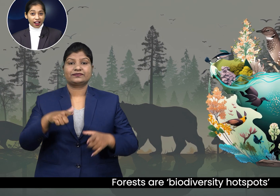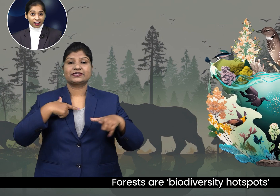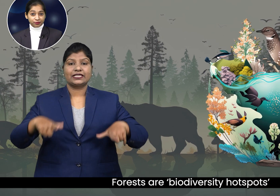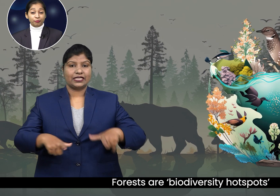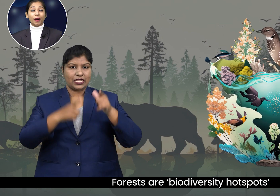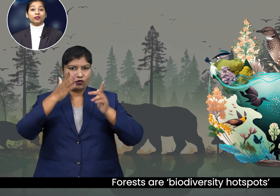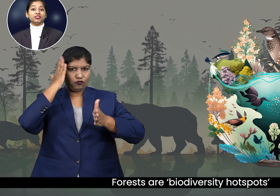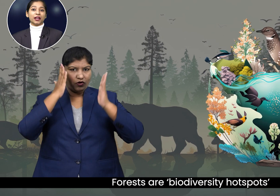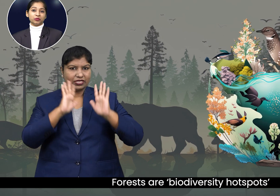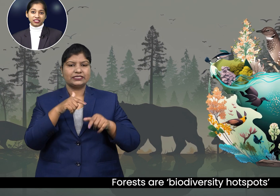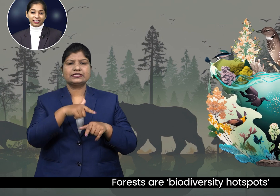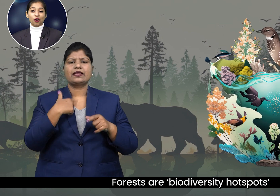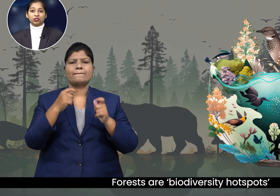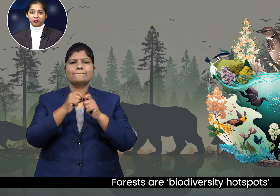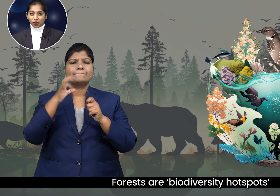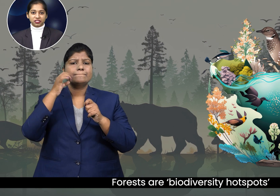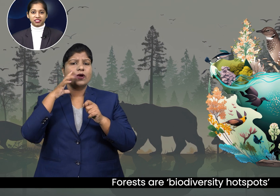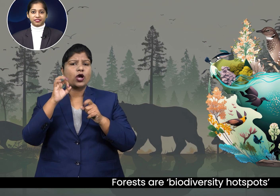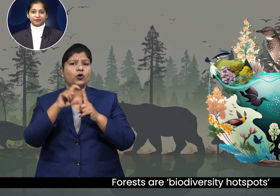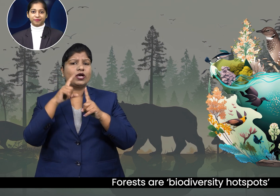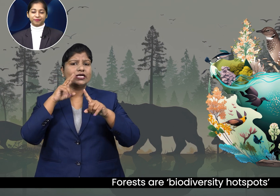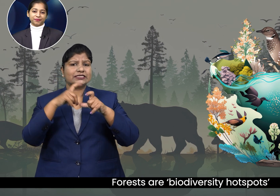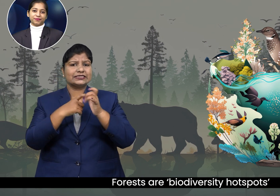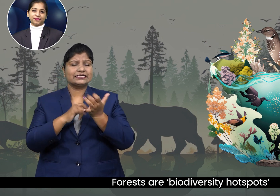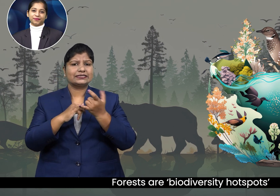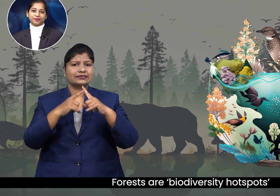Forests are biodiversity hotspots.